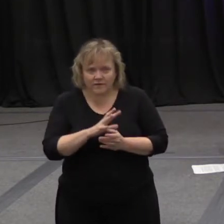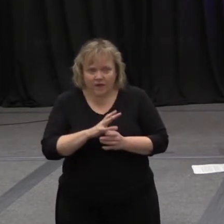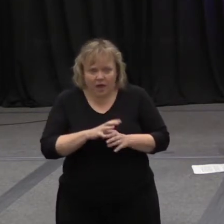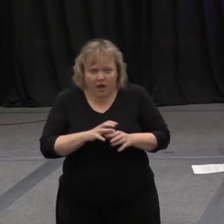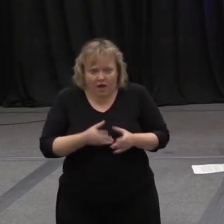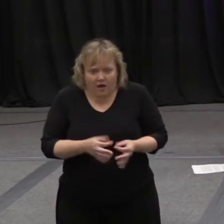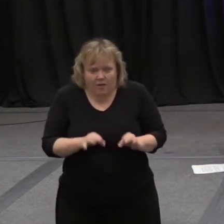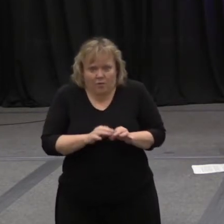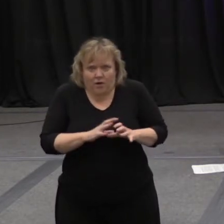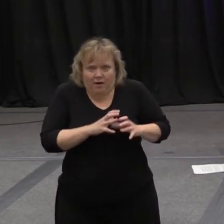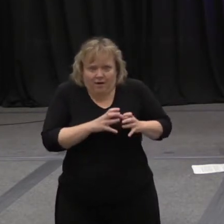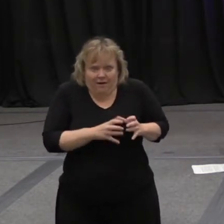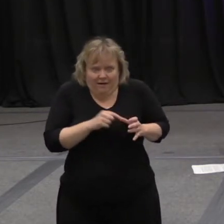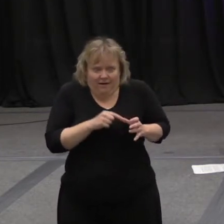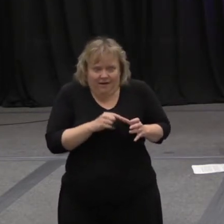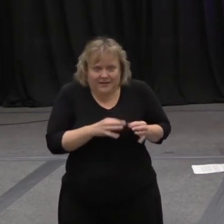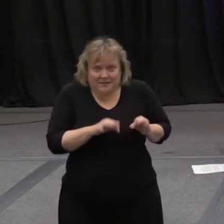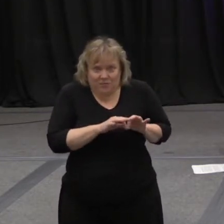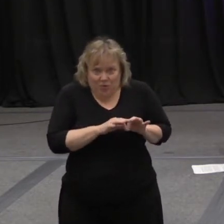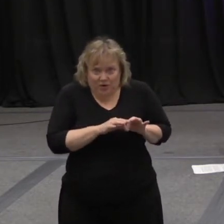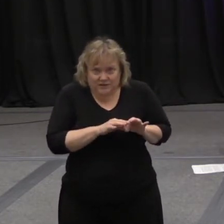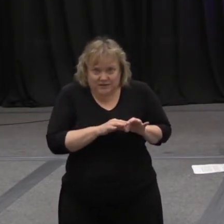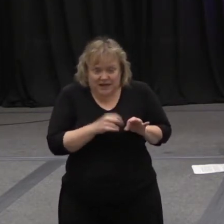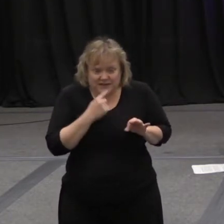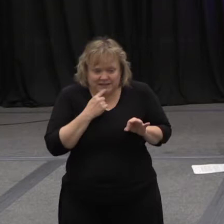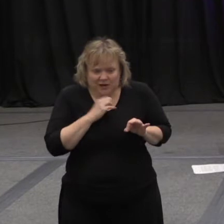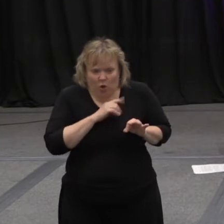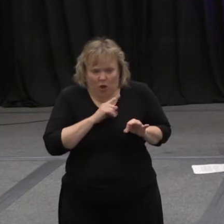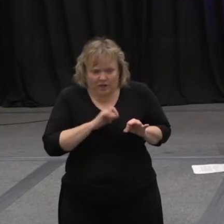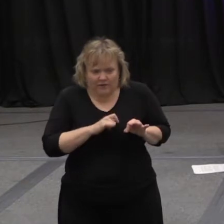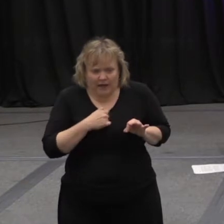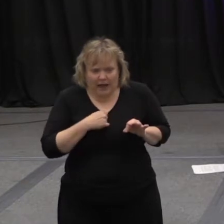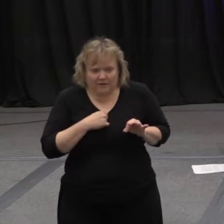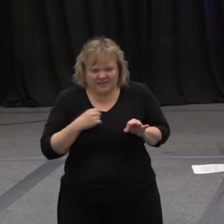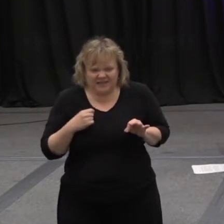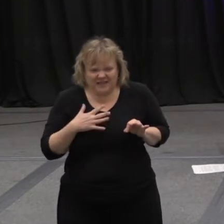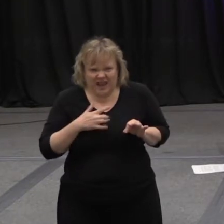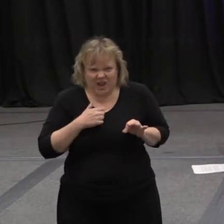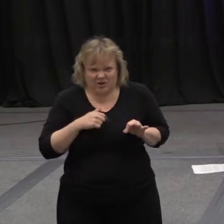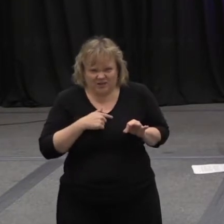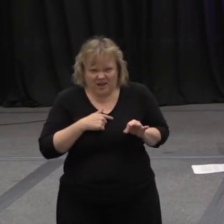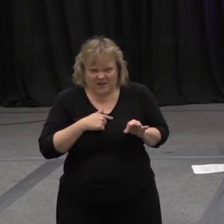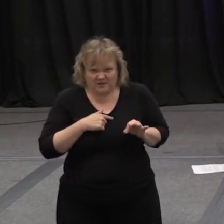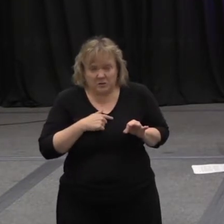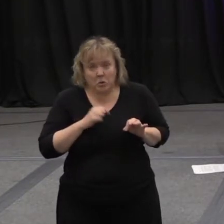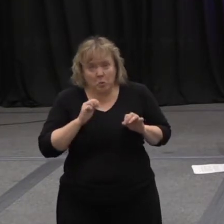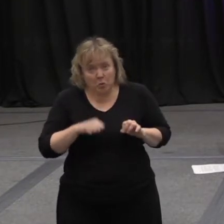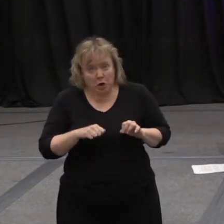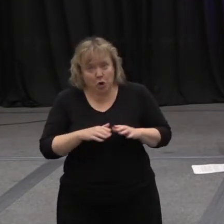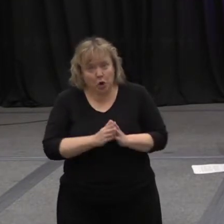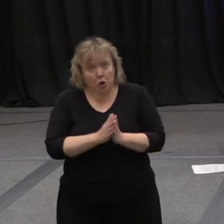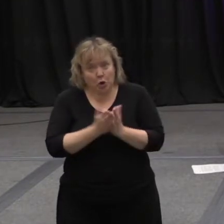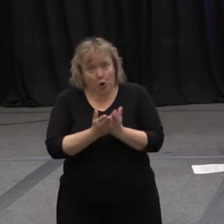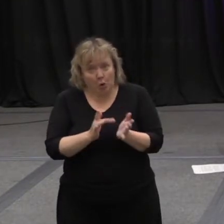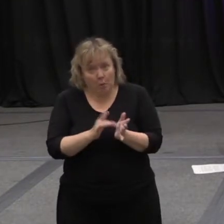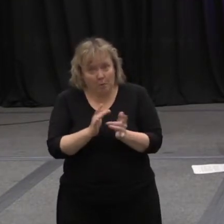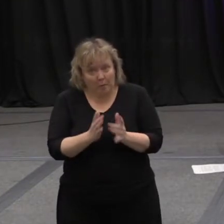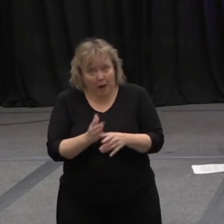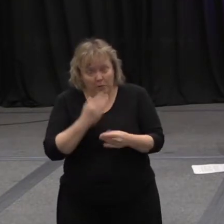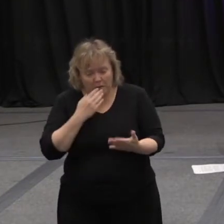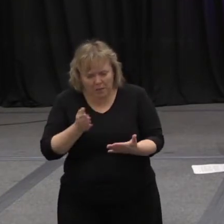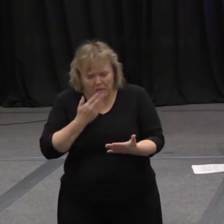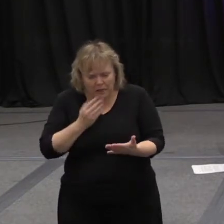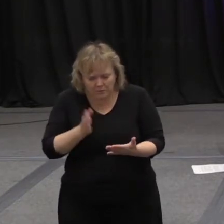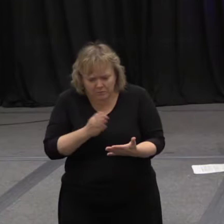and say, we're really, really terrified of this. We can find a couple of key phrases in scripture that can allow us to take